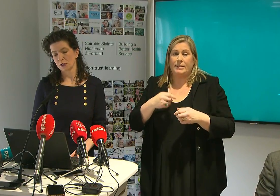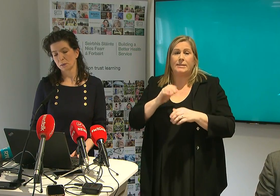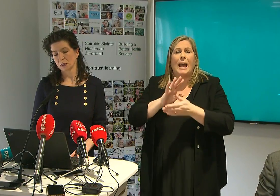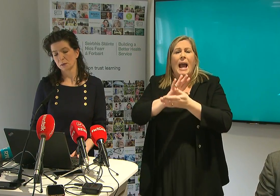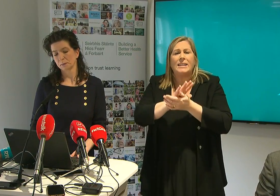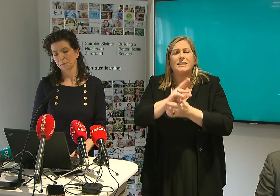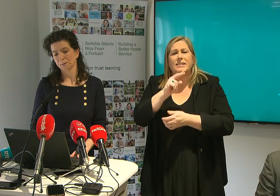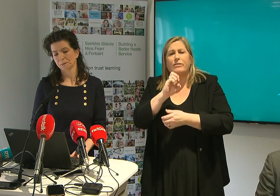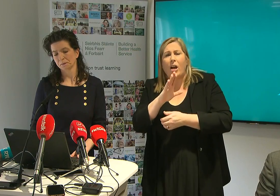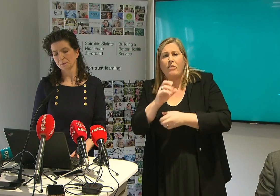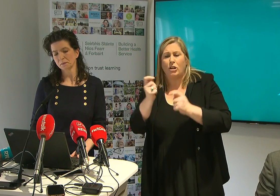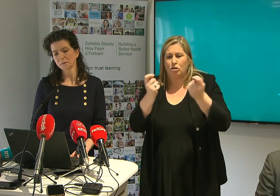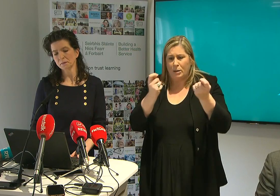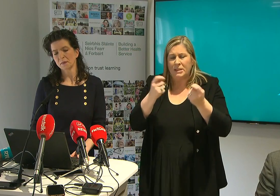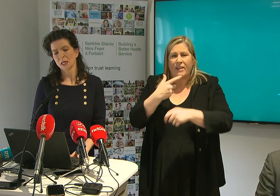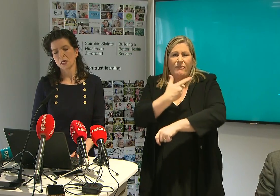vaccine development.